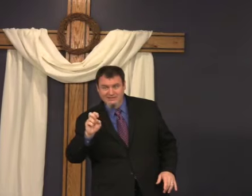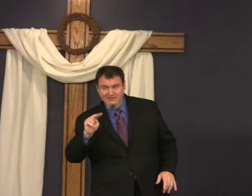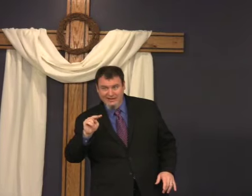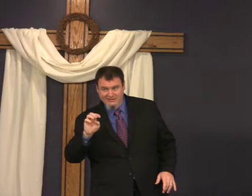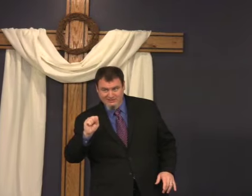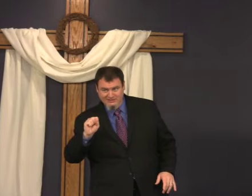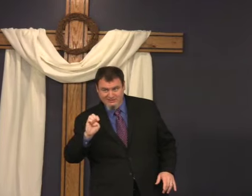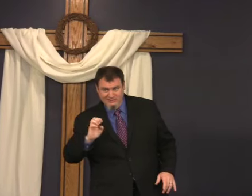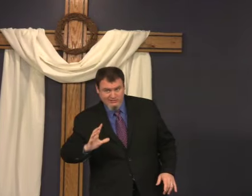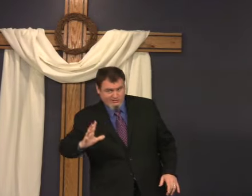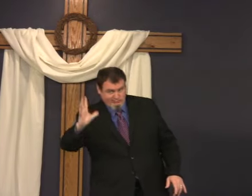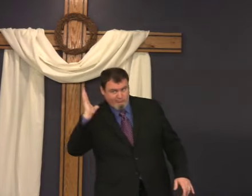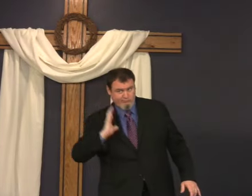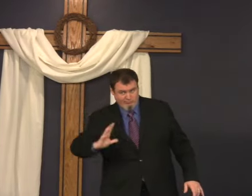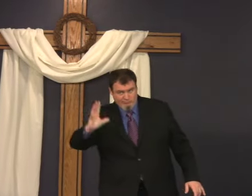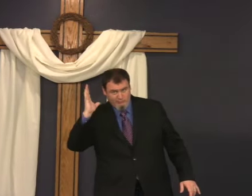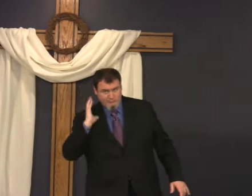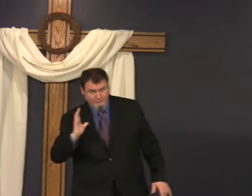past tense, right?